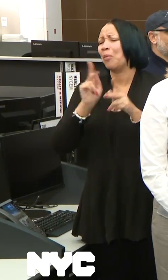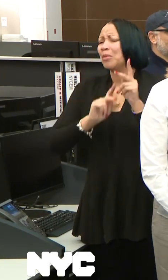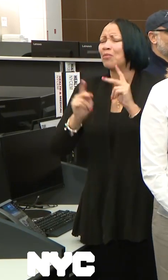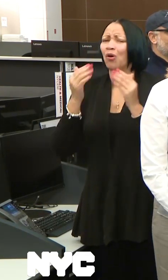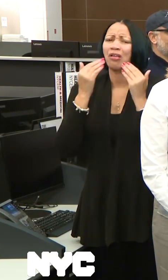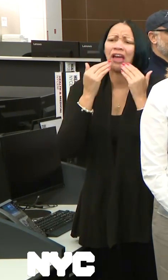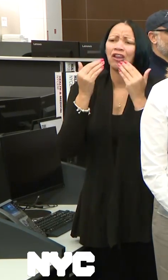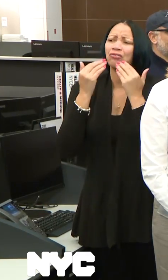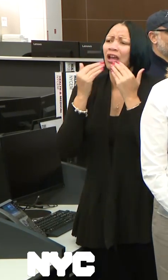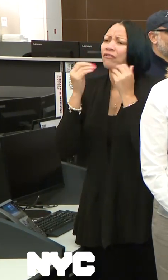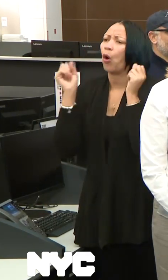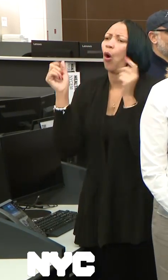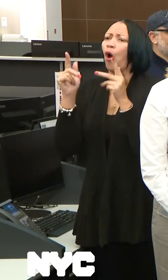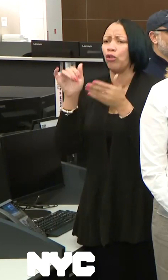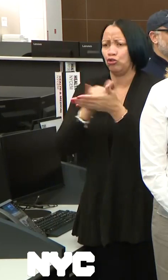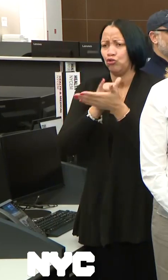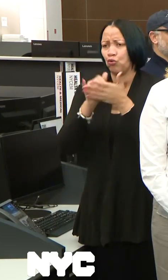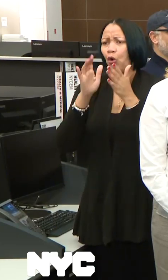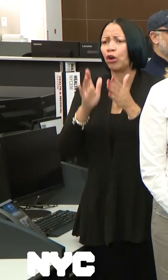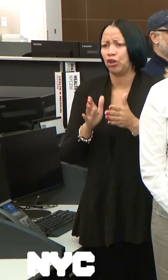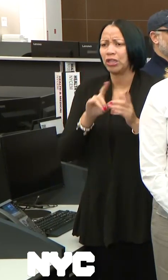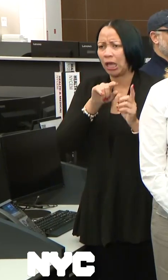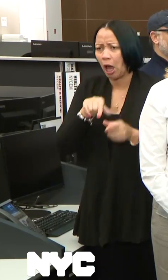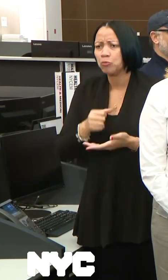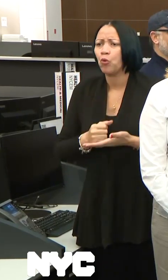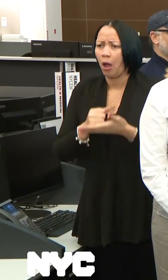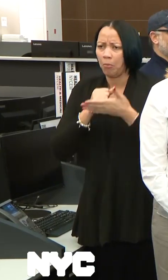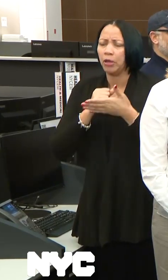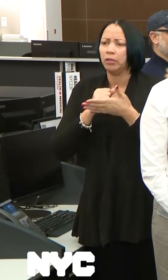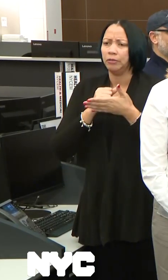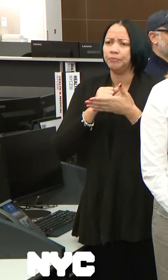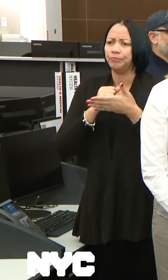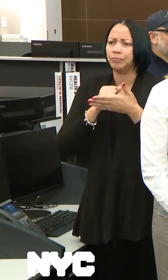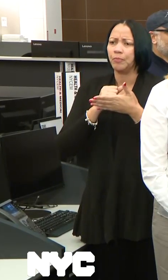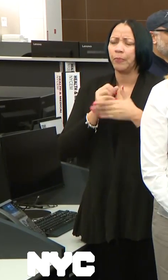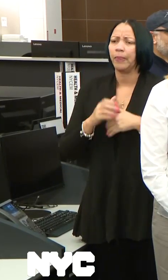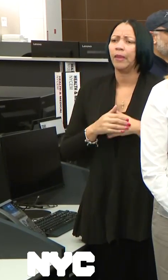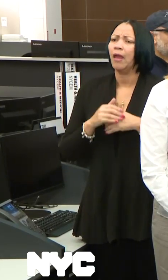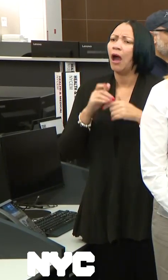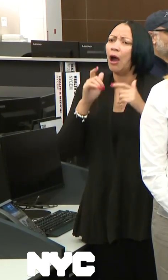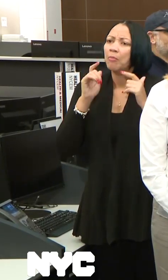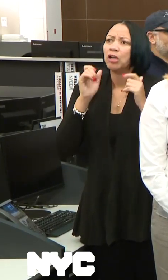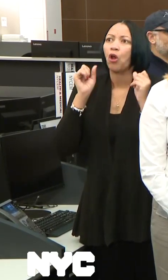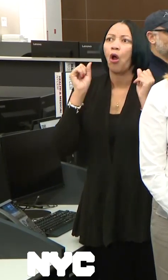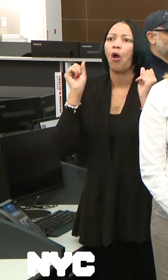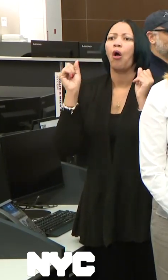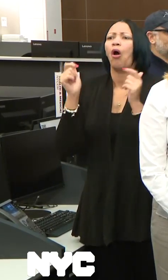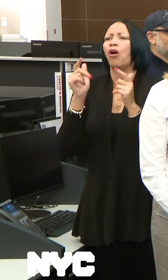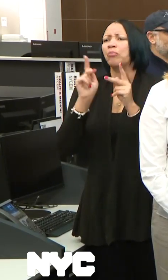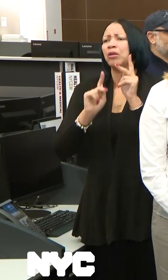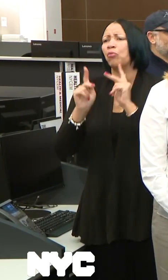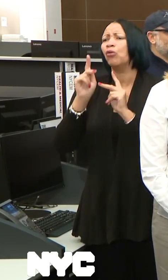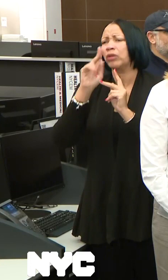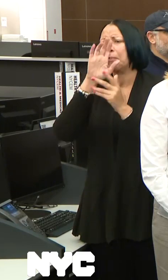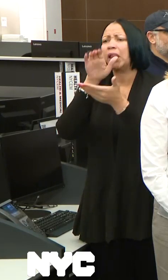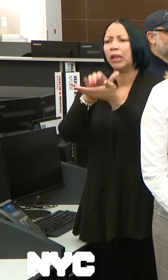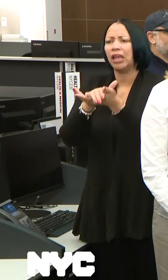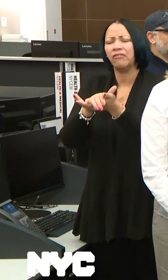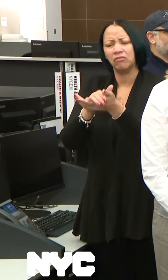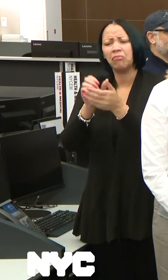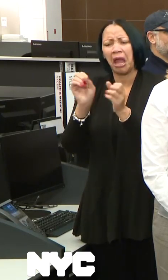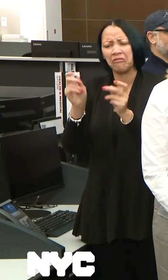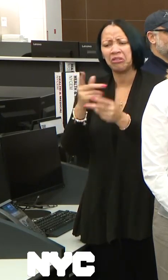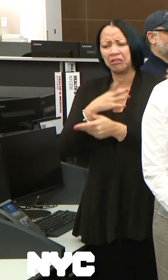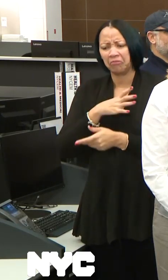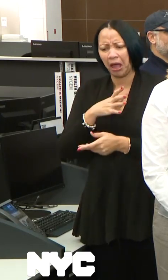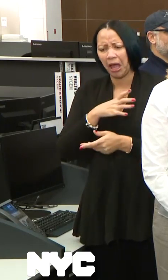City workers who came down after Maria. What a difference it made. How much it made people believe that things were going to be okay. Well, these